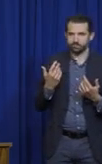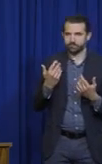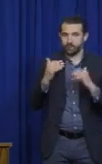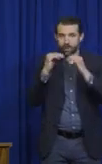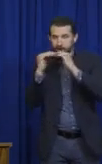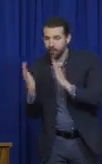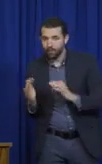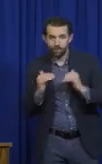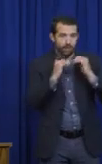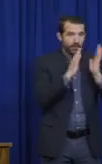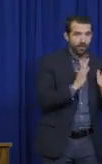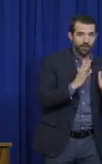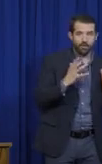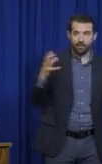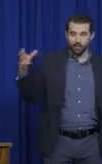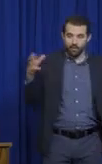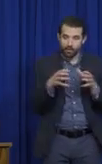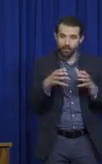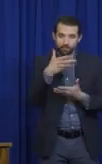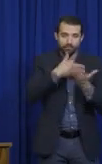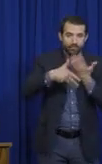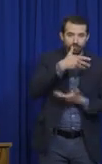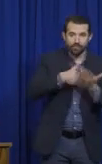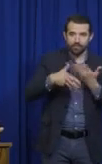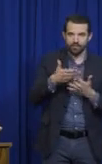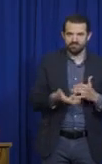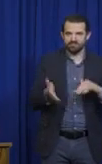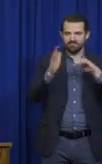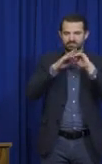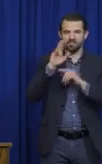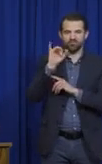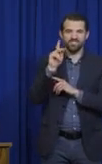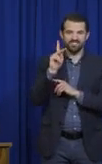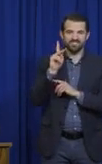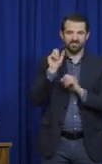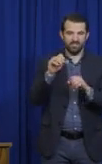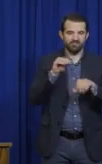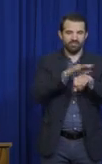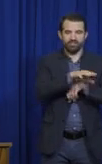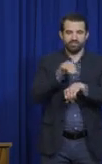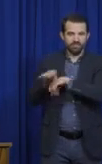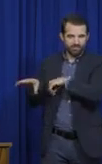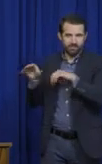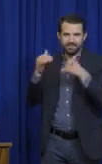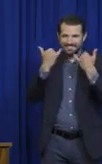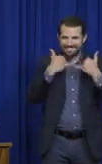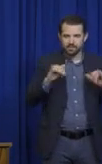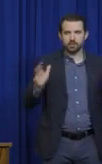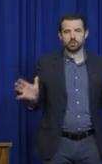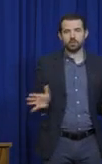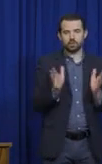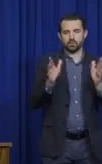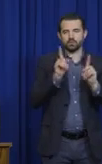risk. And so where possible, where it can be done at a long distance, that's still the best strategy going